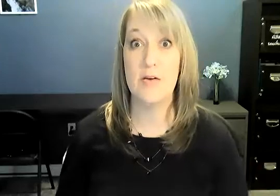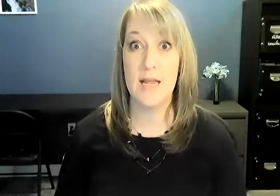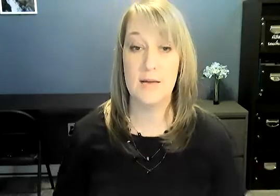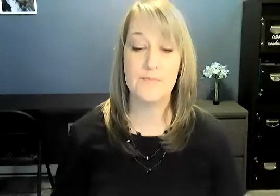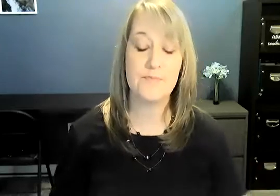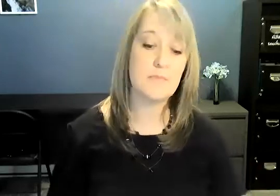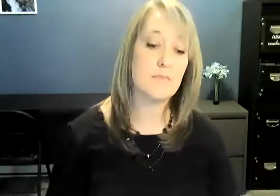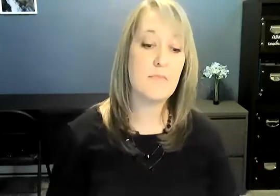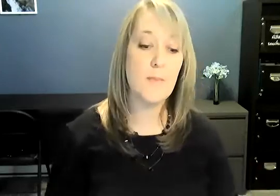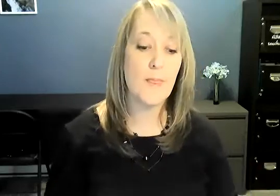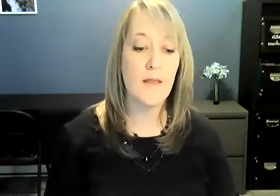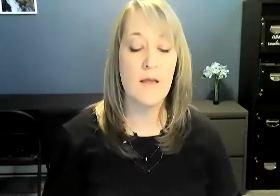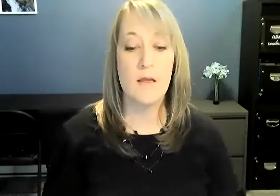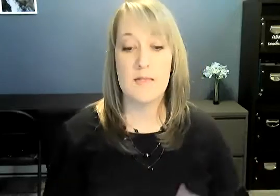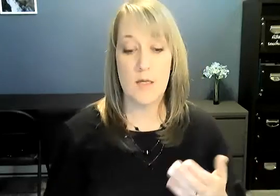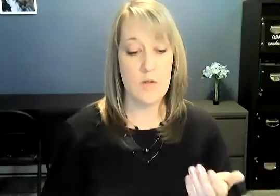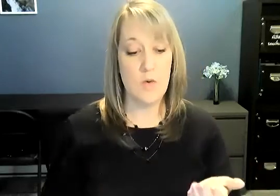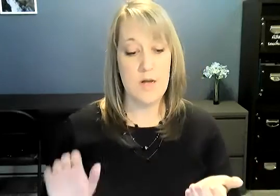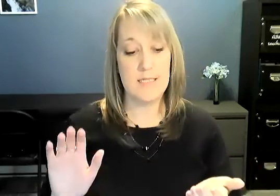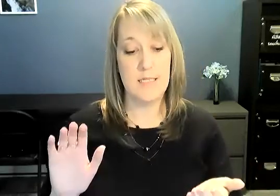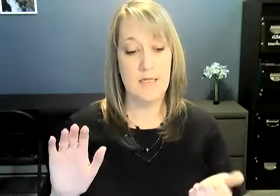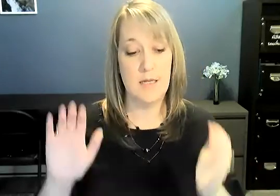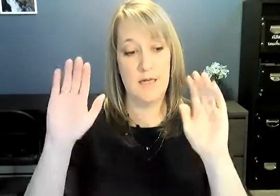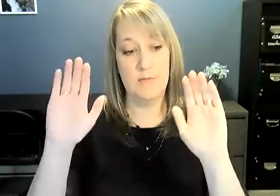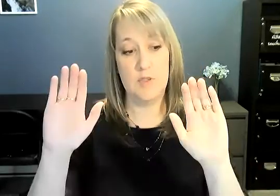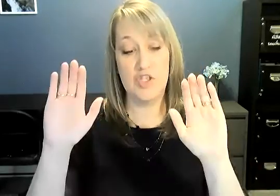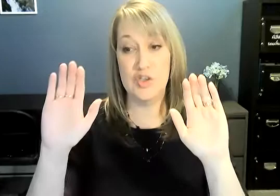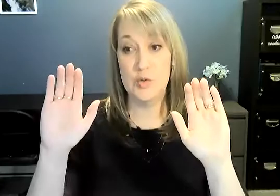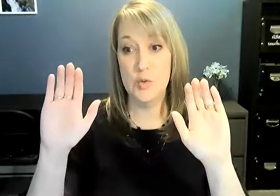marry. So you want two